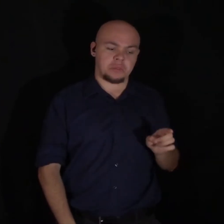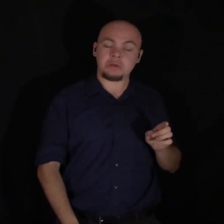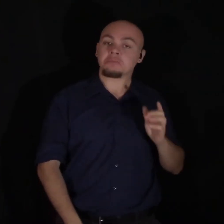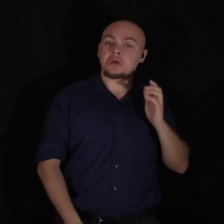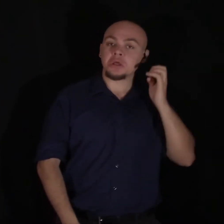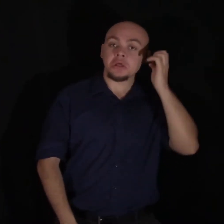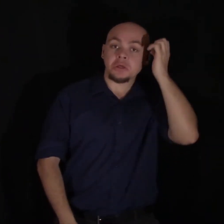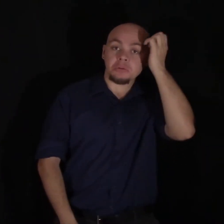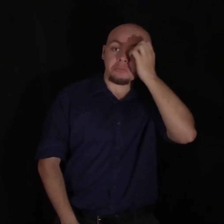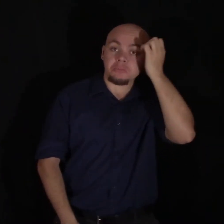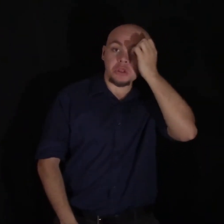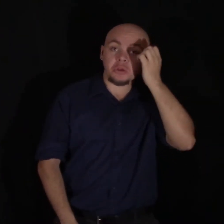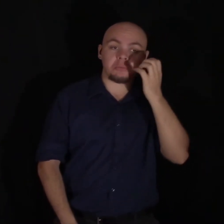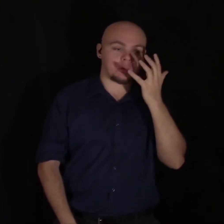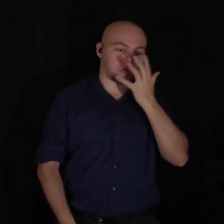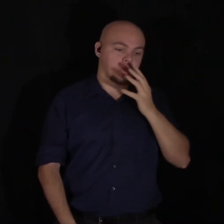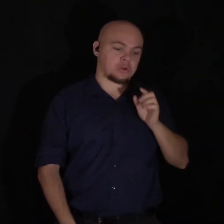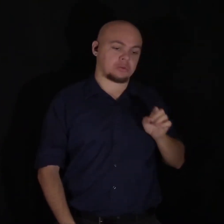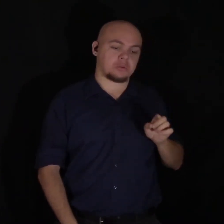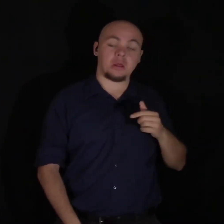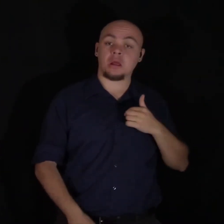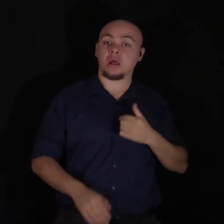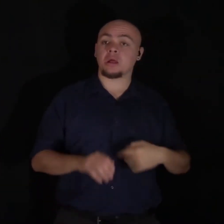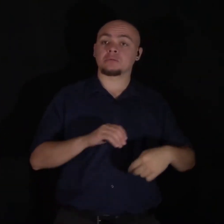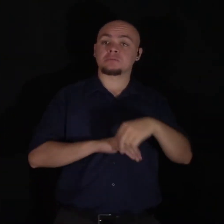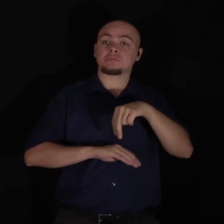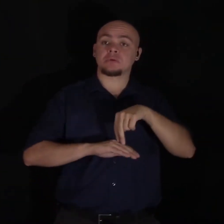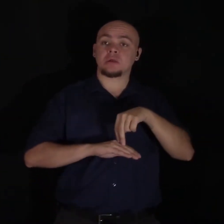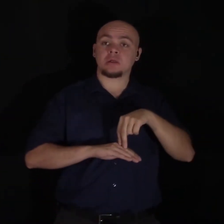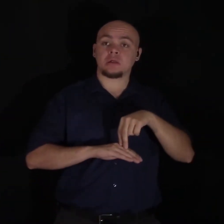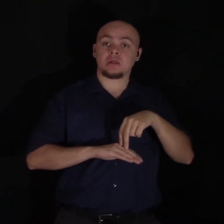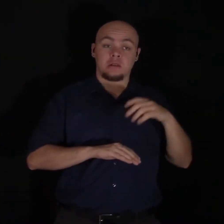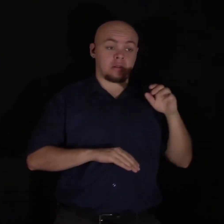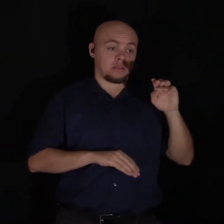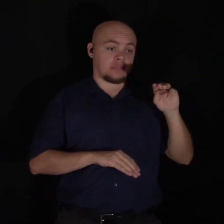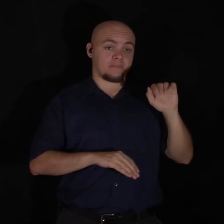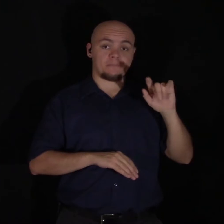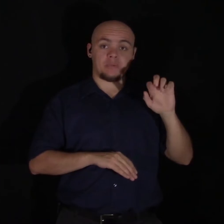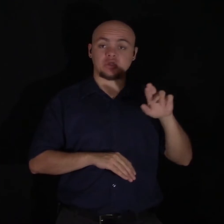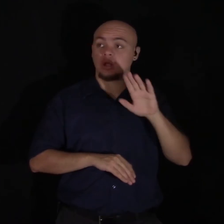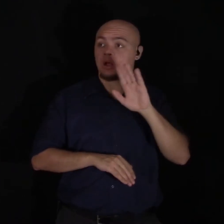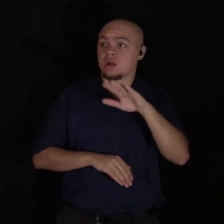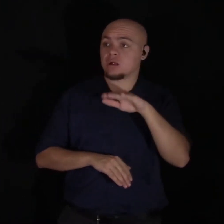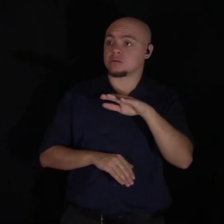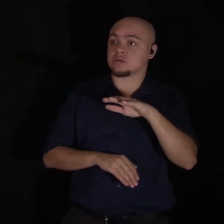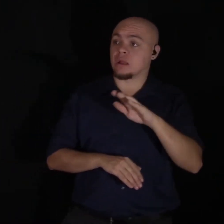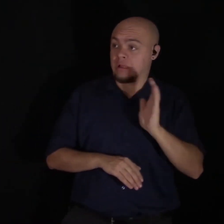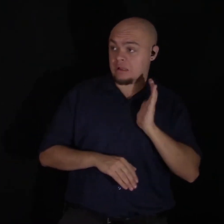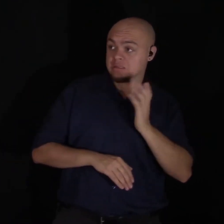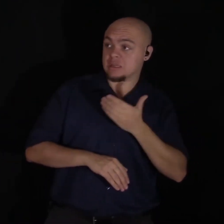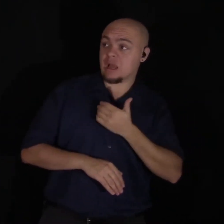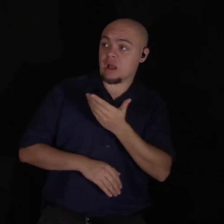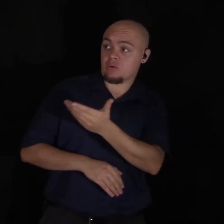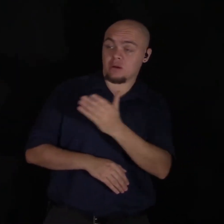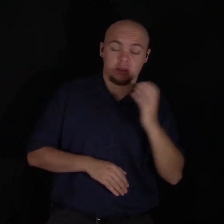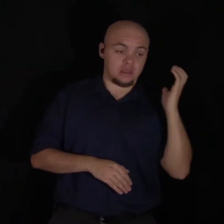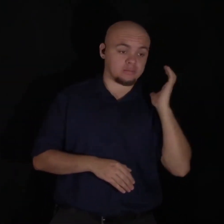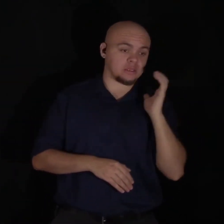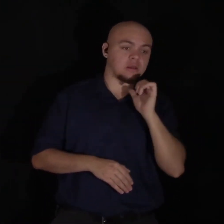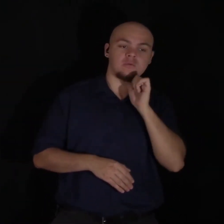European. When I appeared on deck, the master said, "Here is our captain, and he will not allow you to perish